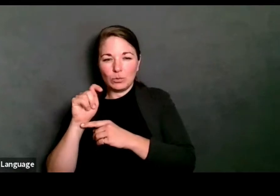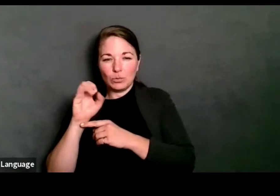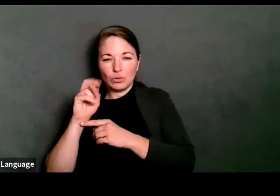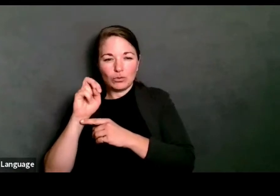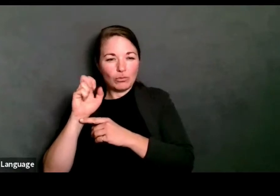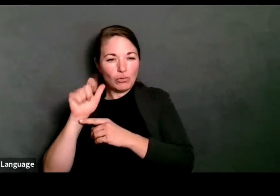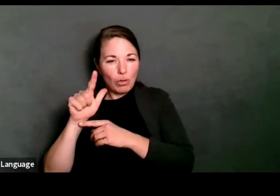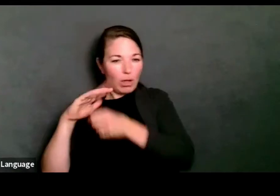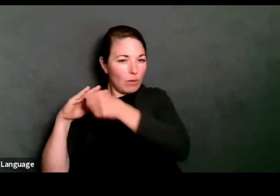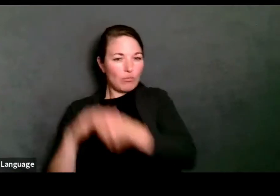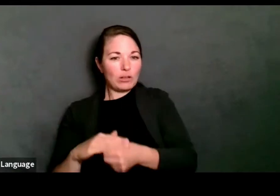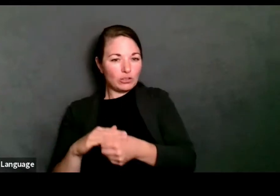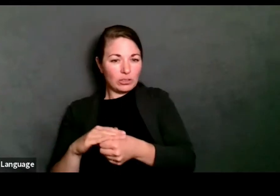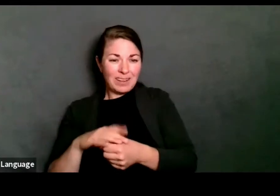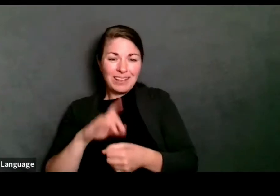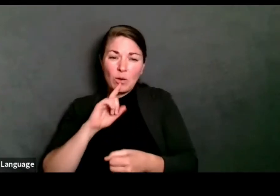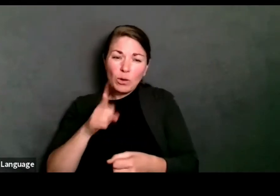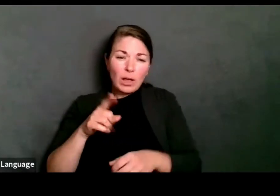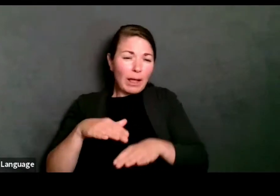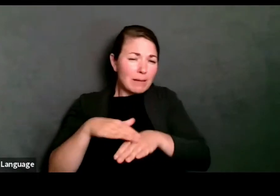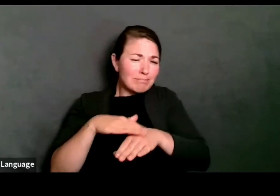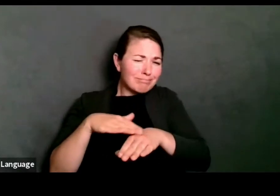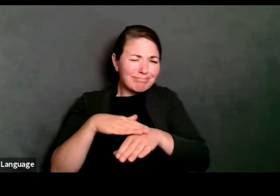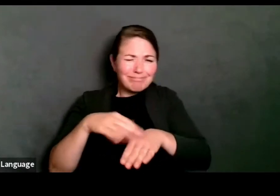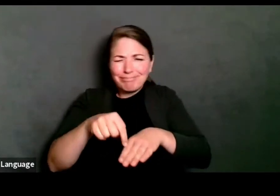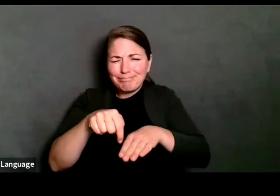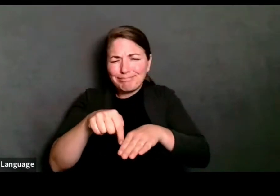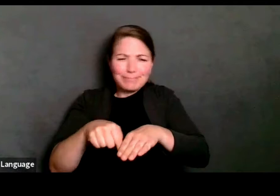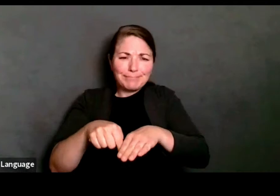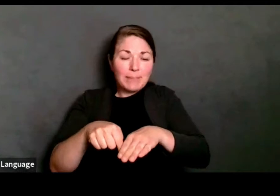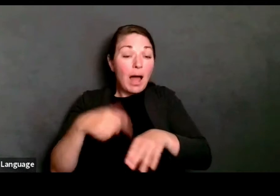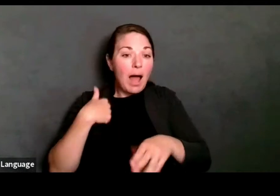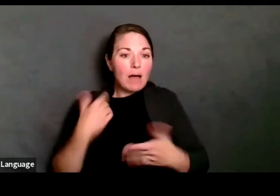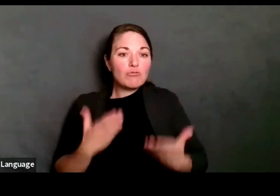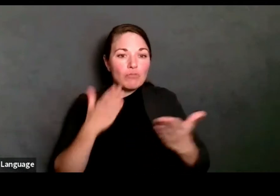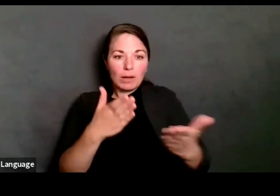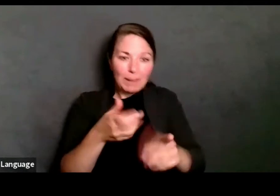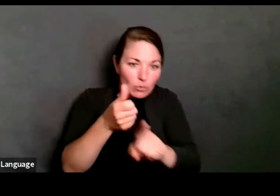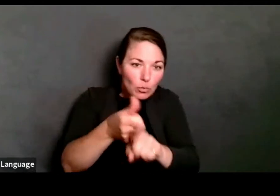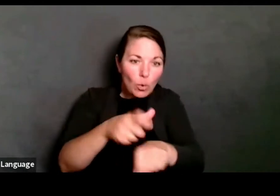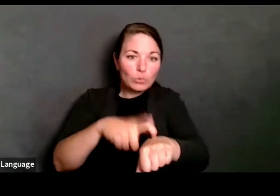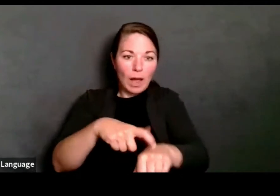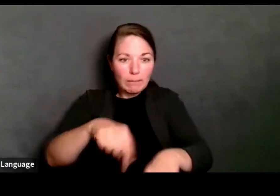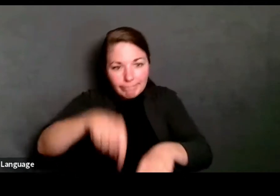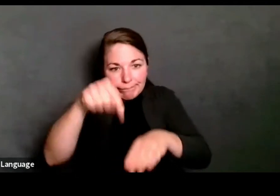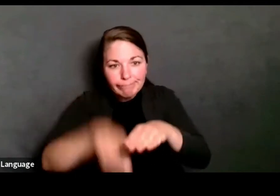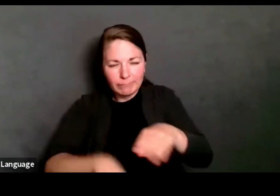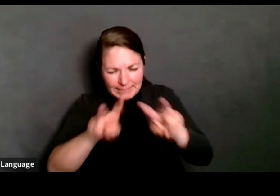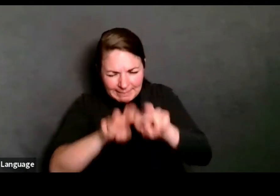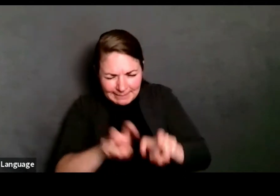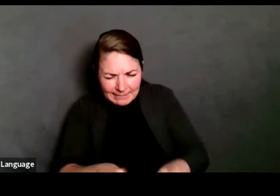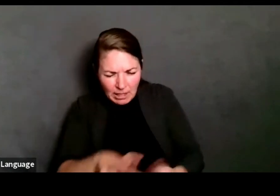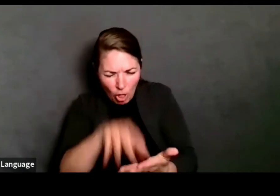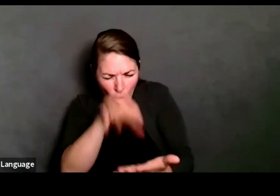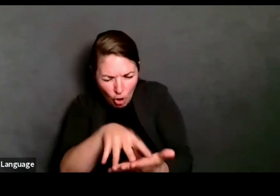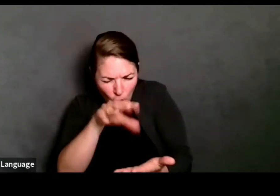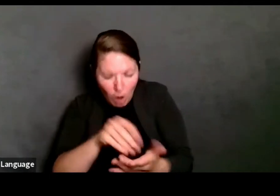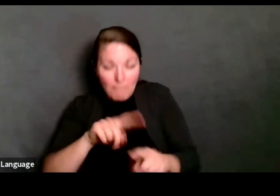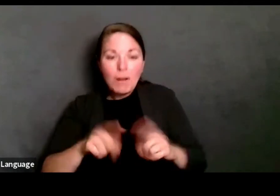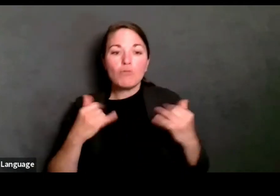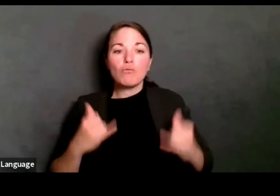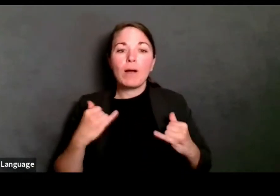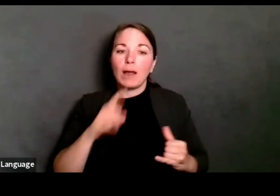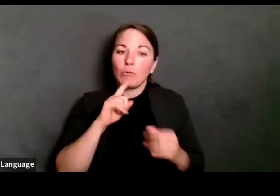overview, and I recommend that everyone spend much more time learning deeply about these issues. But for now, we'll start with this